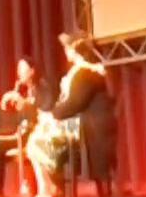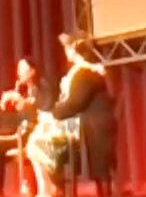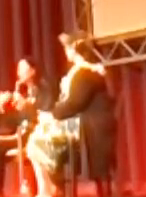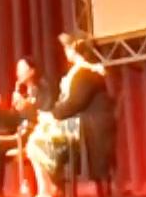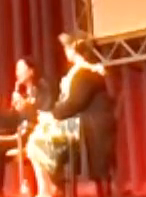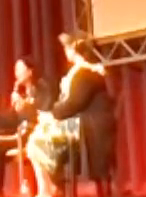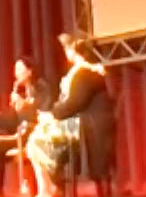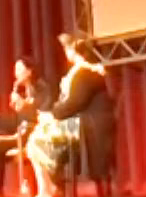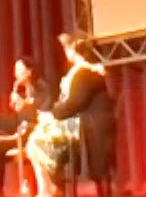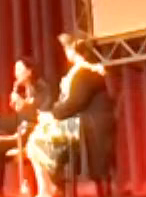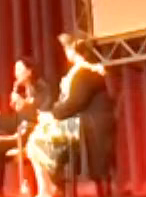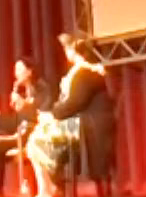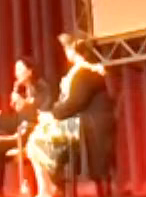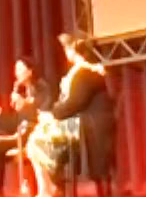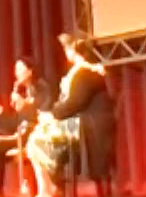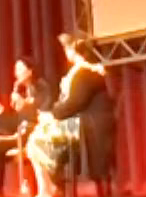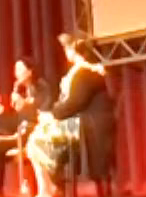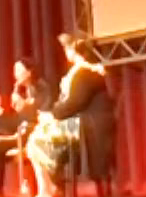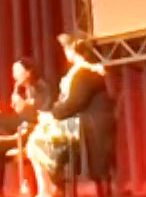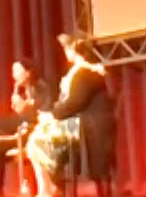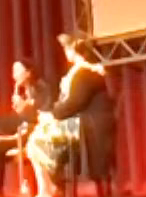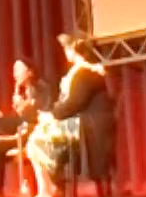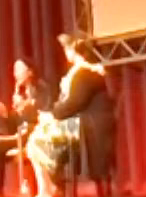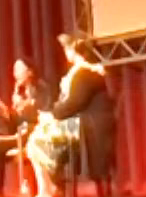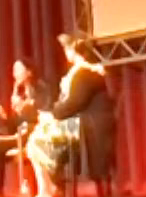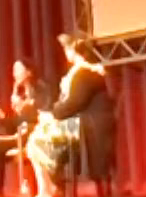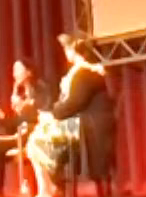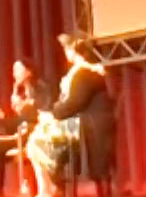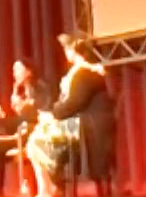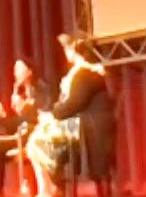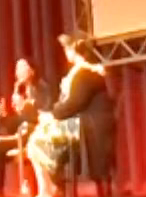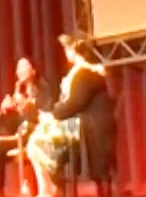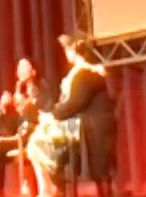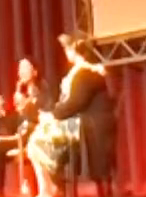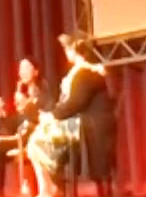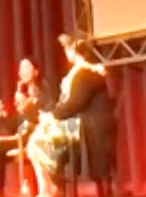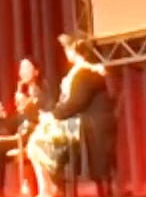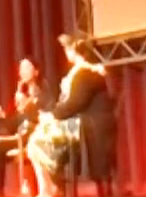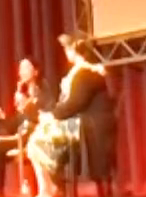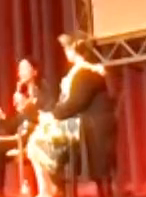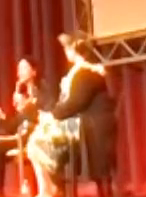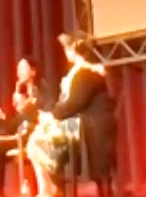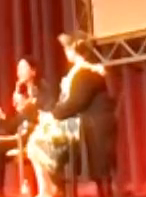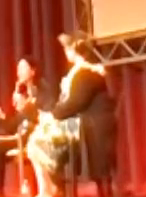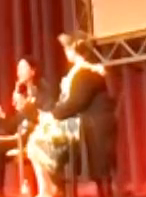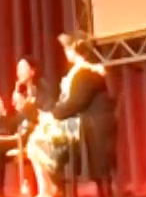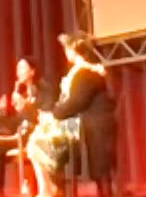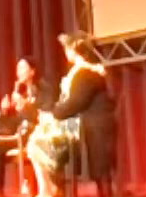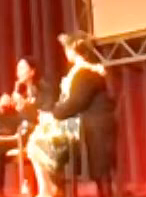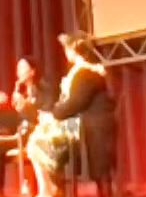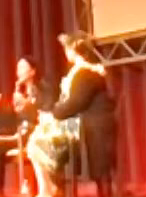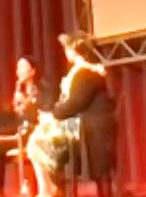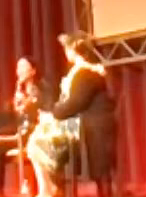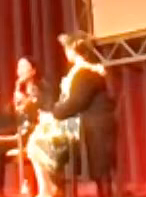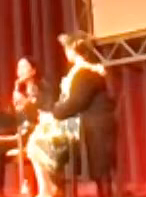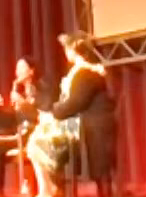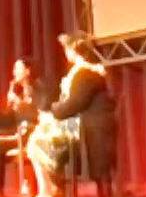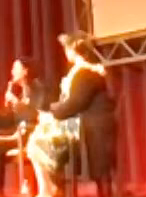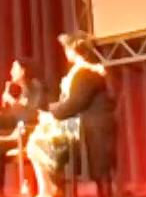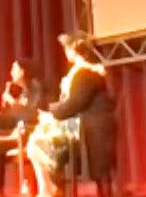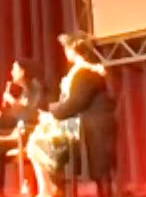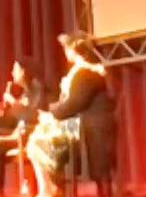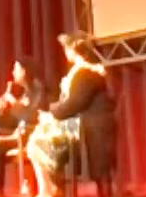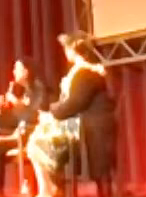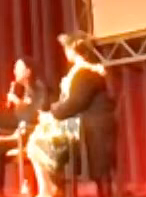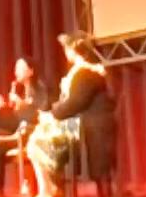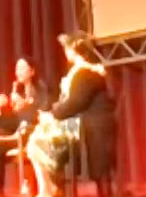generous everyone becomes in the learning of these practices that may not be Native Indigenous. And then pretty soon you